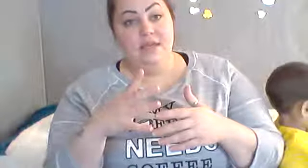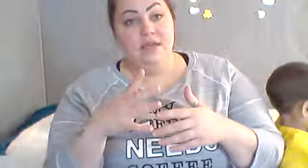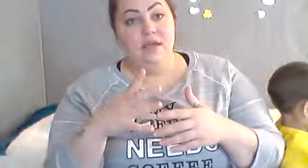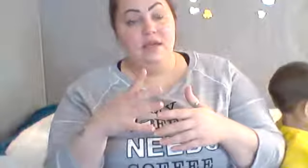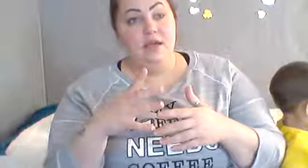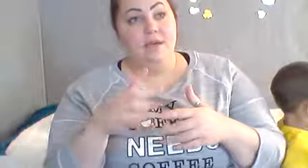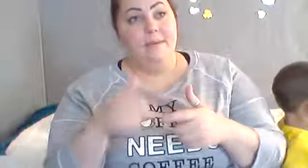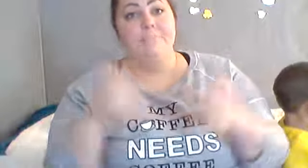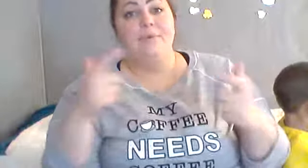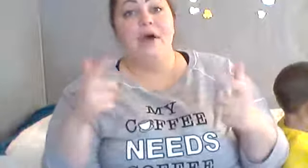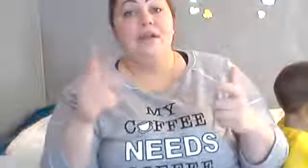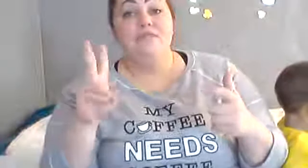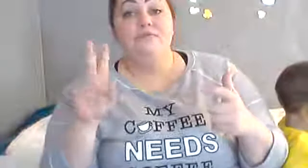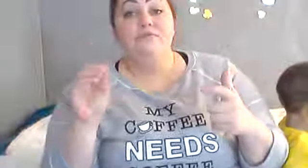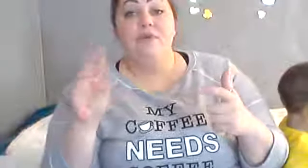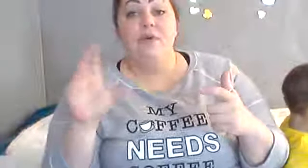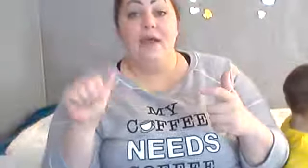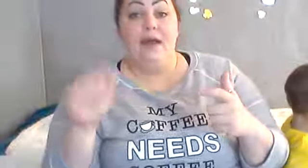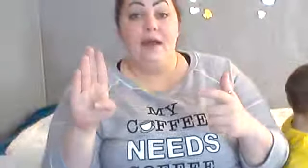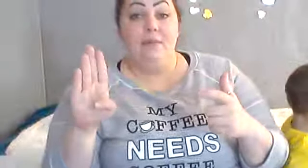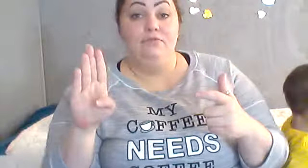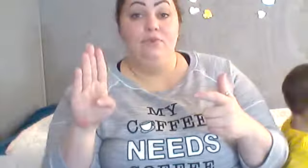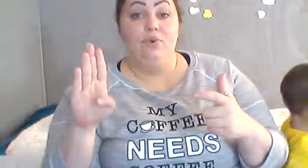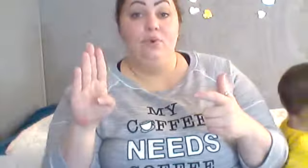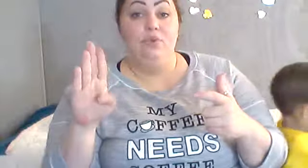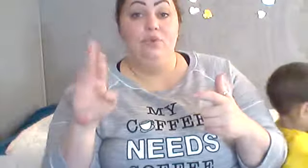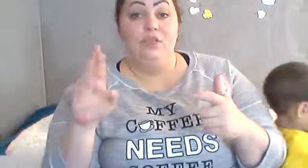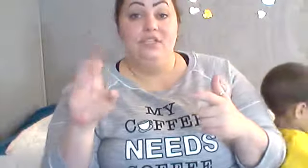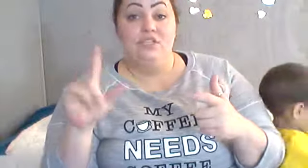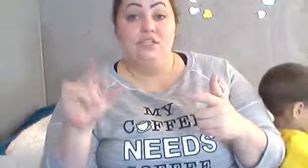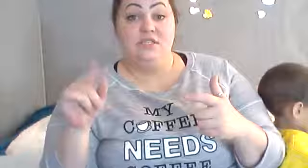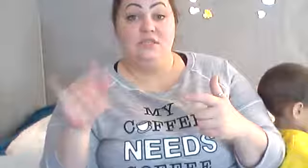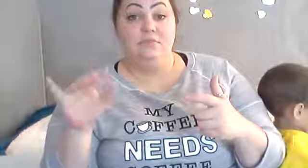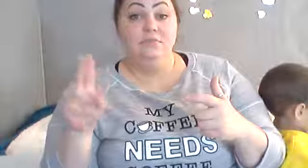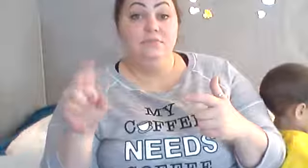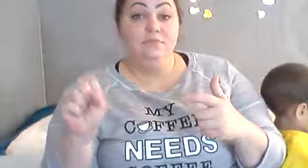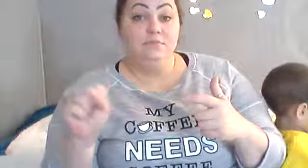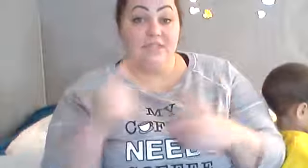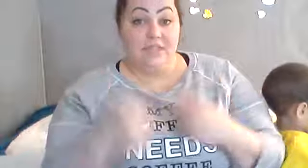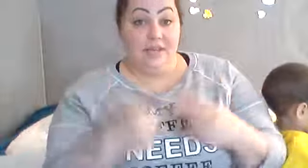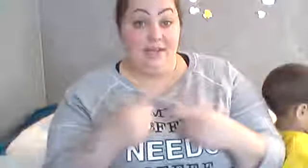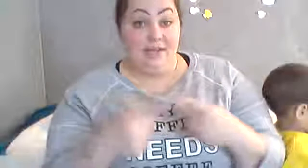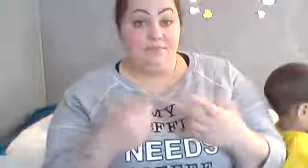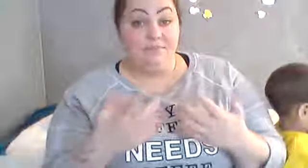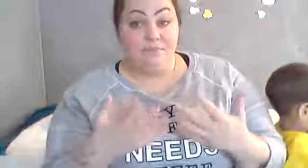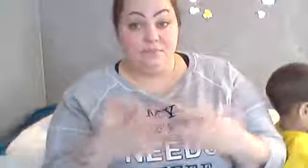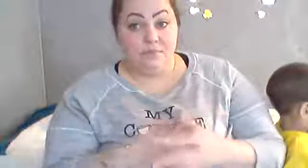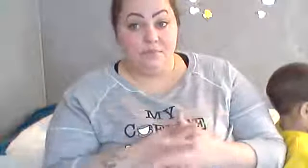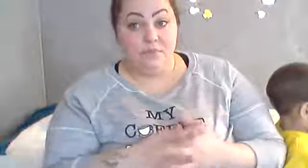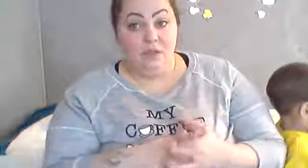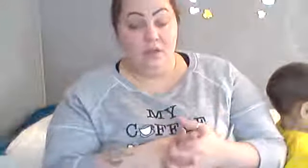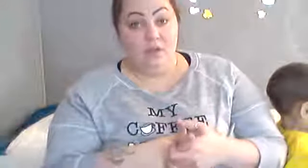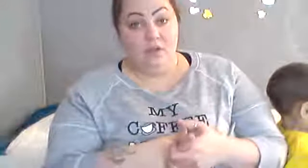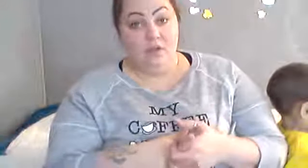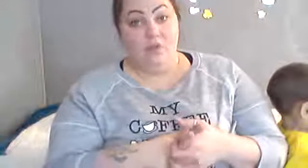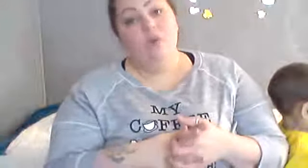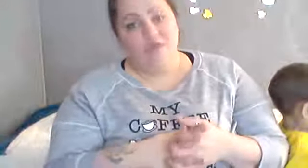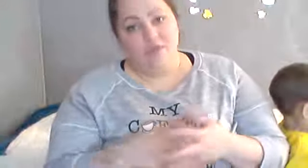the broadest vocab for religious signing. One of the